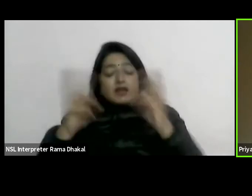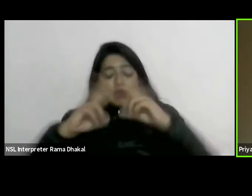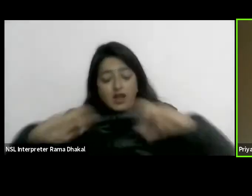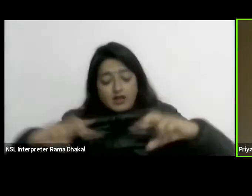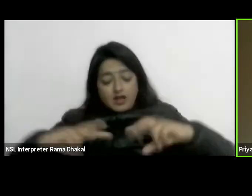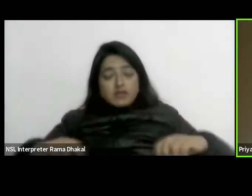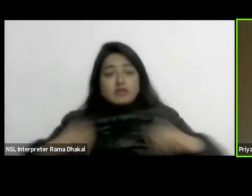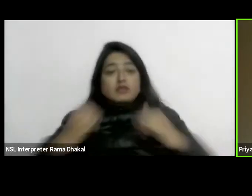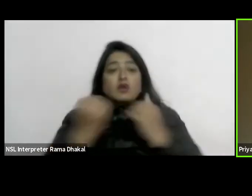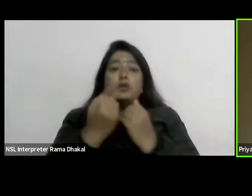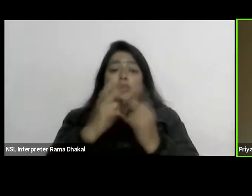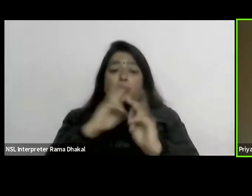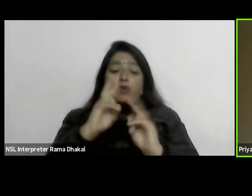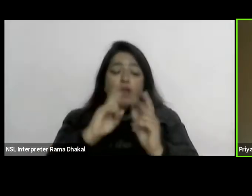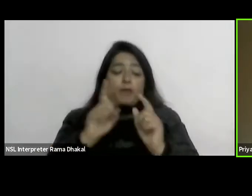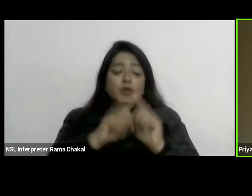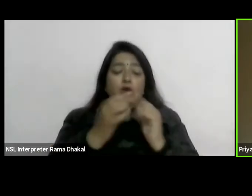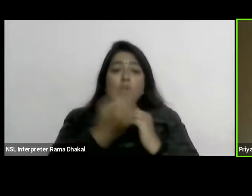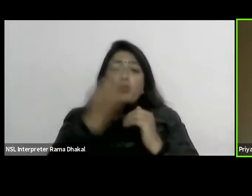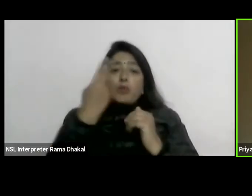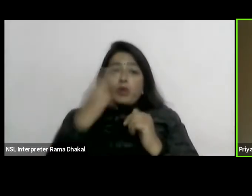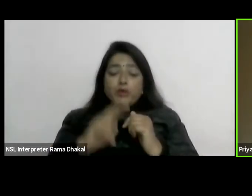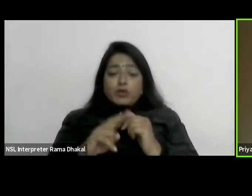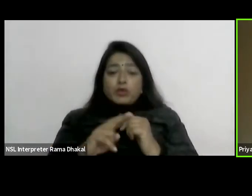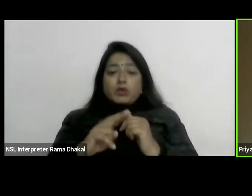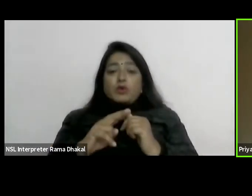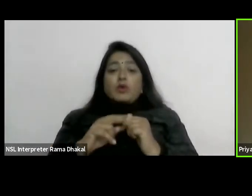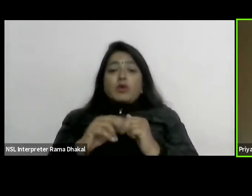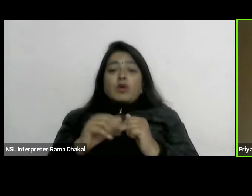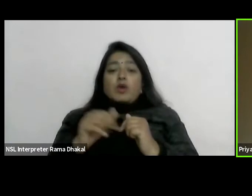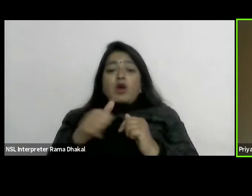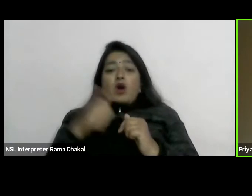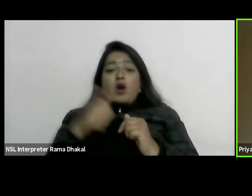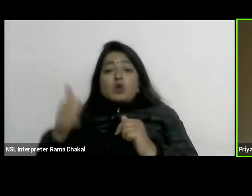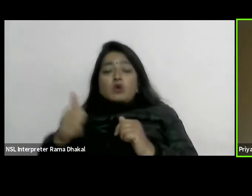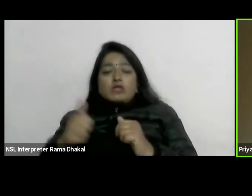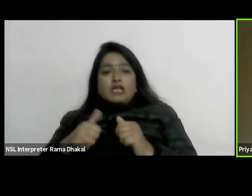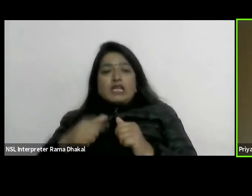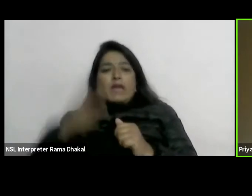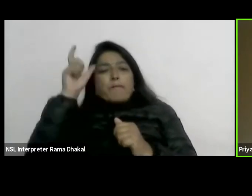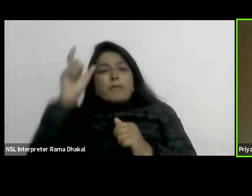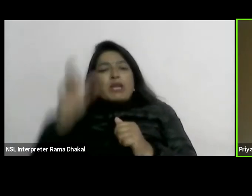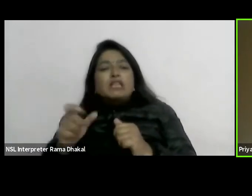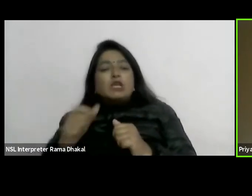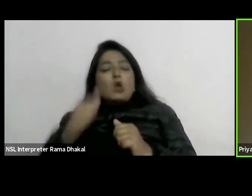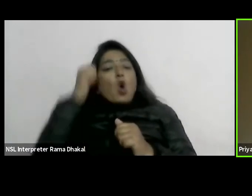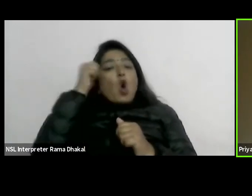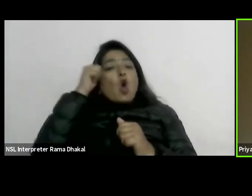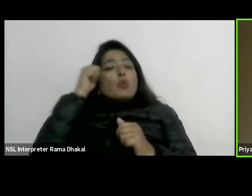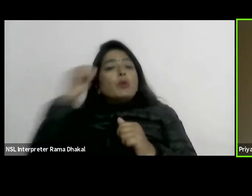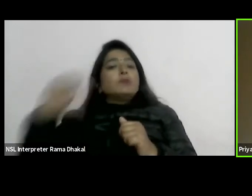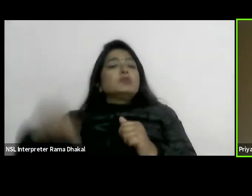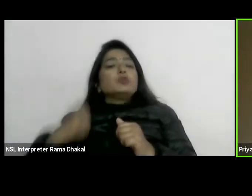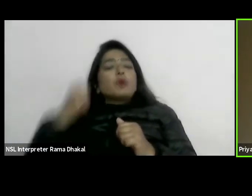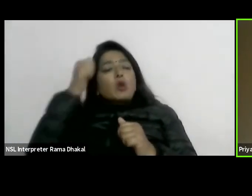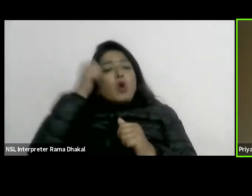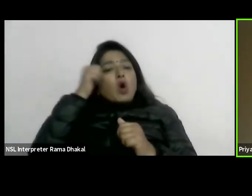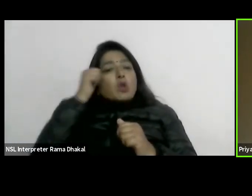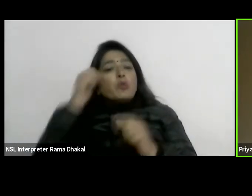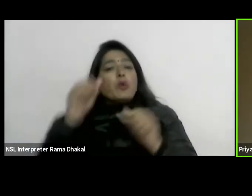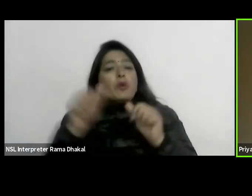in the form of, and the other evidence was in the form of personal life experiences, that conflation of trafficking and